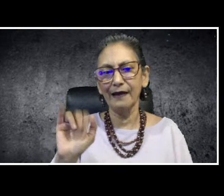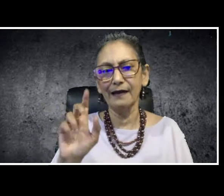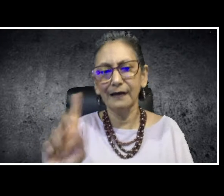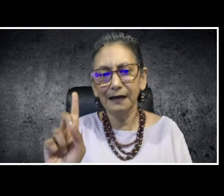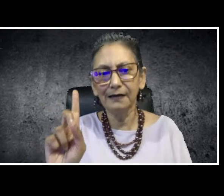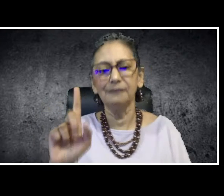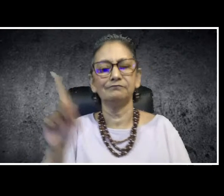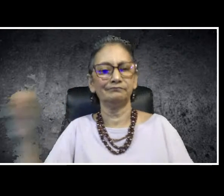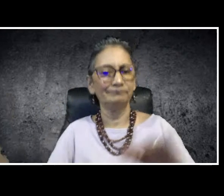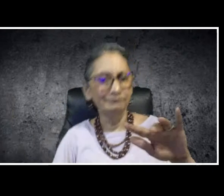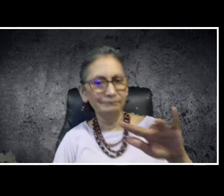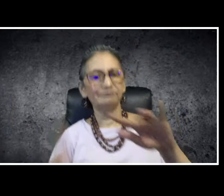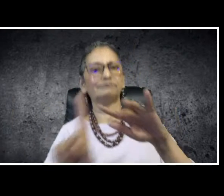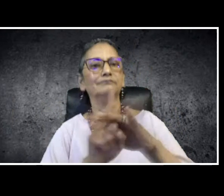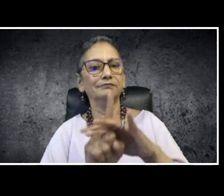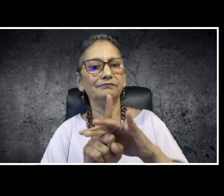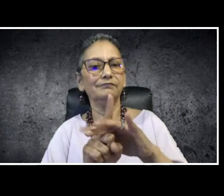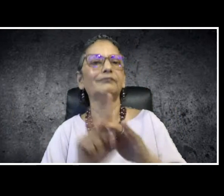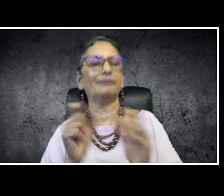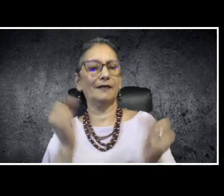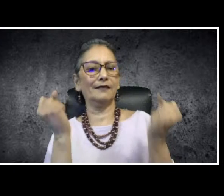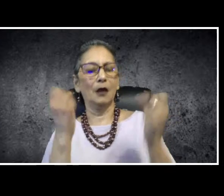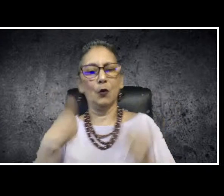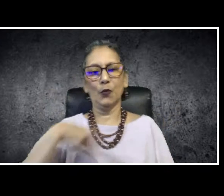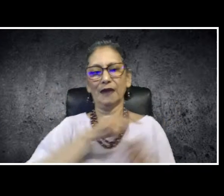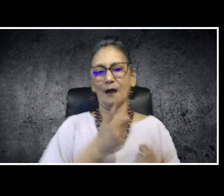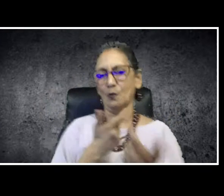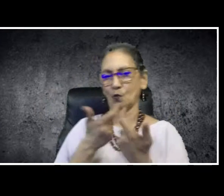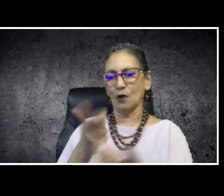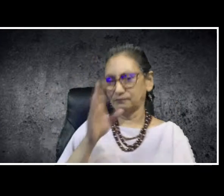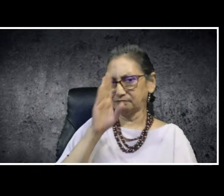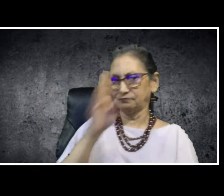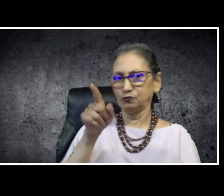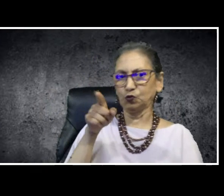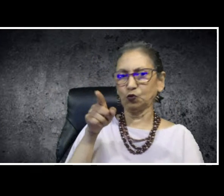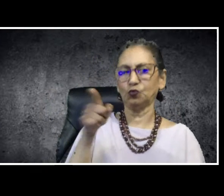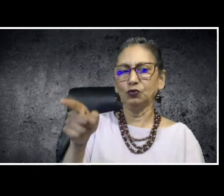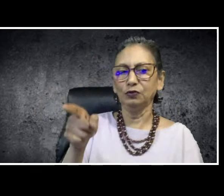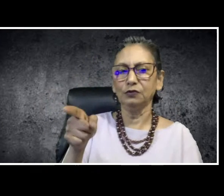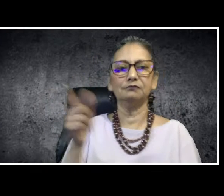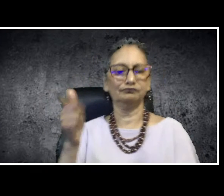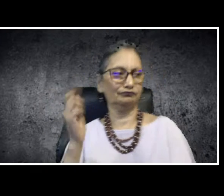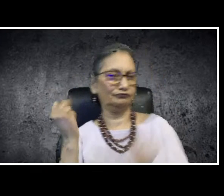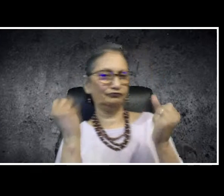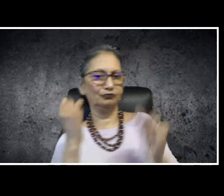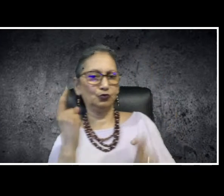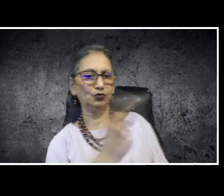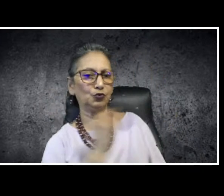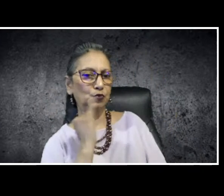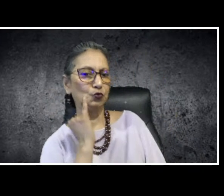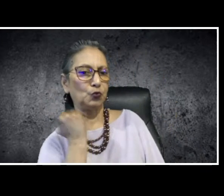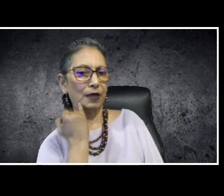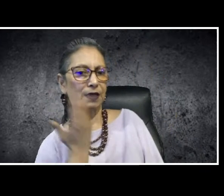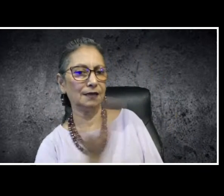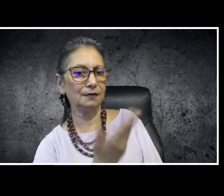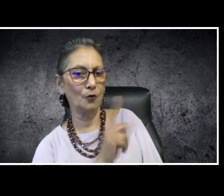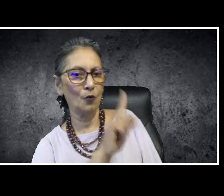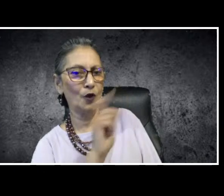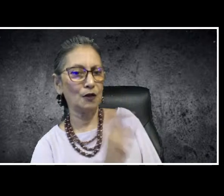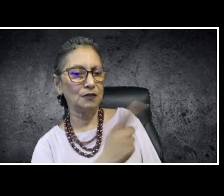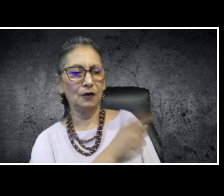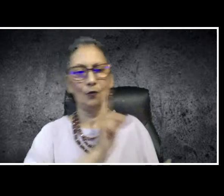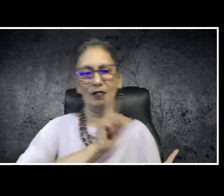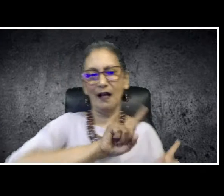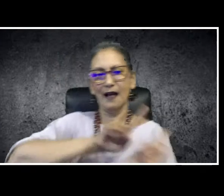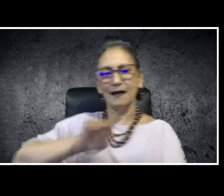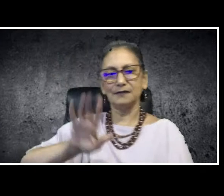we can have an opportunity to give you a Zoom link. Then you can appear on screen and we can see you